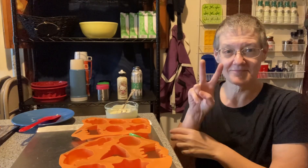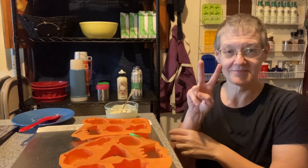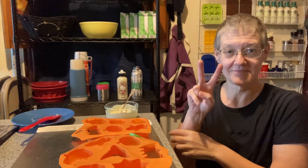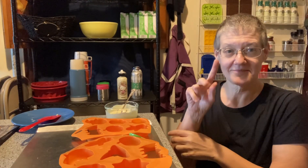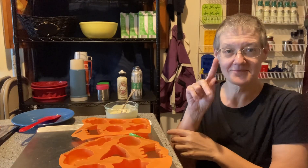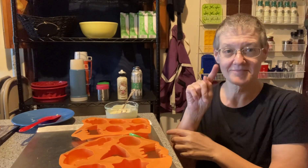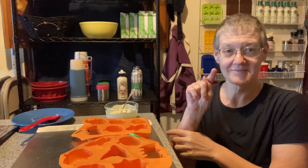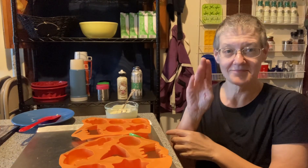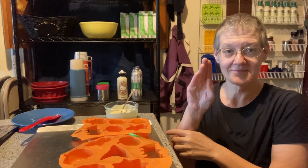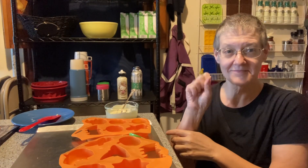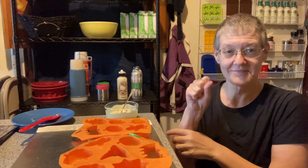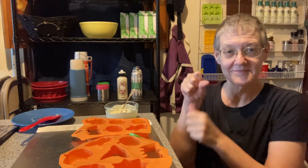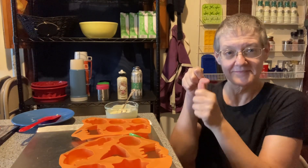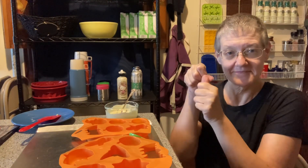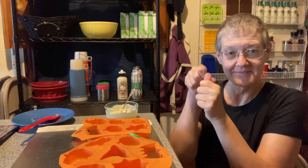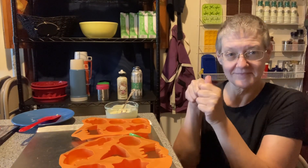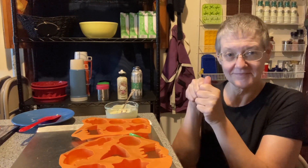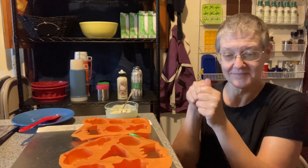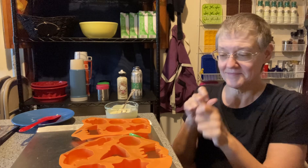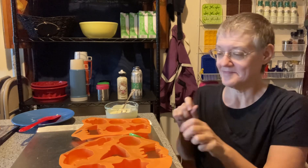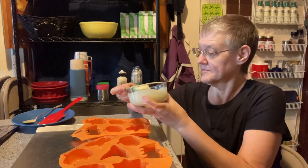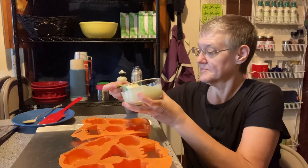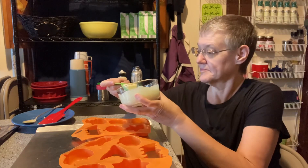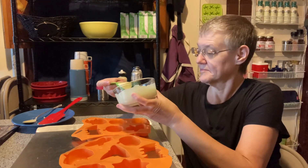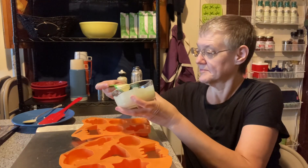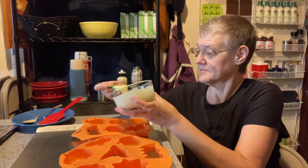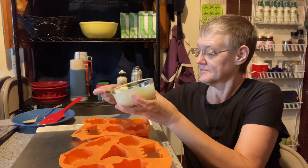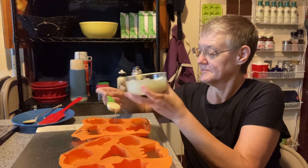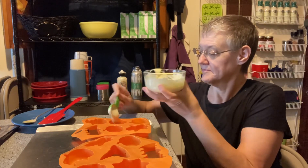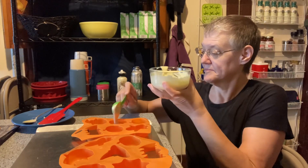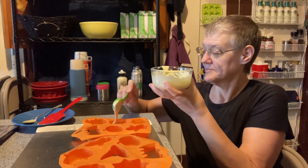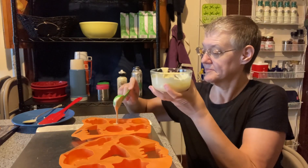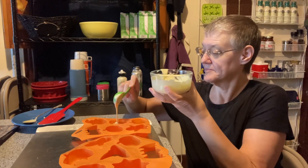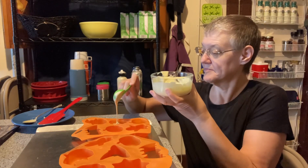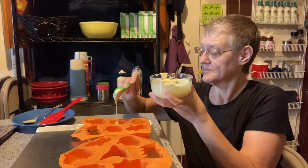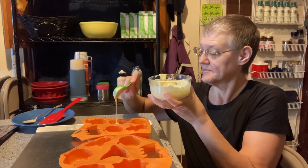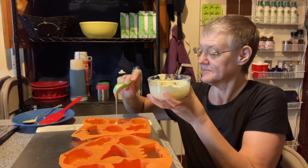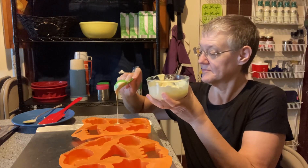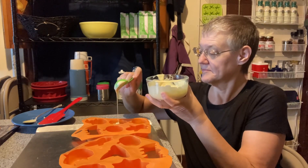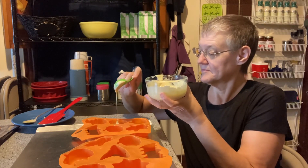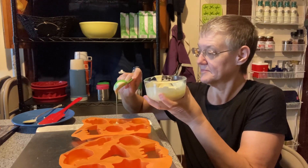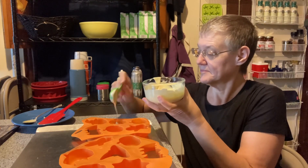Again, we're going to do 2 tablespoons for each shape.